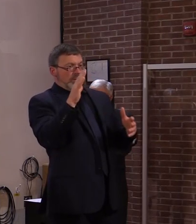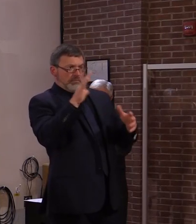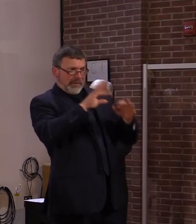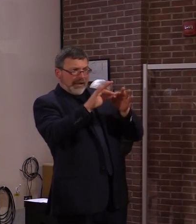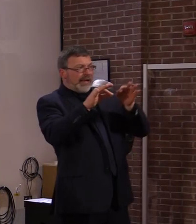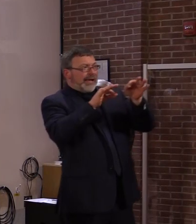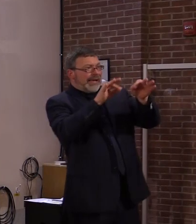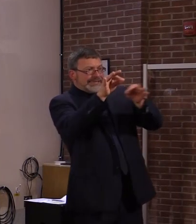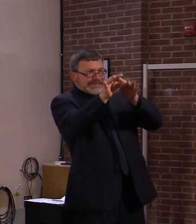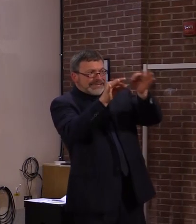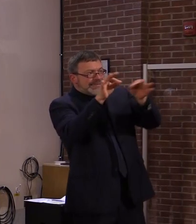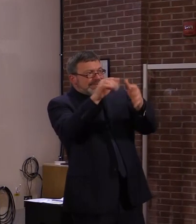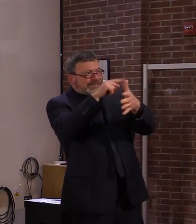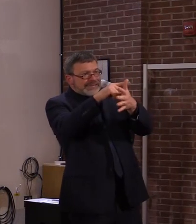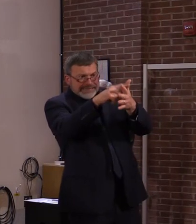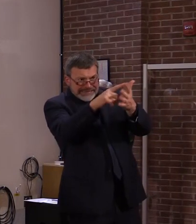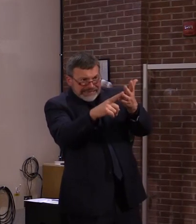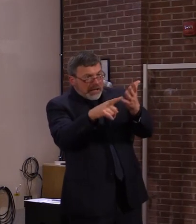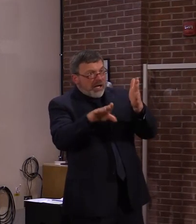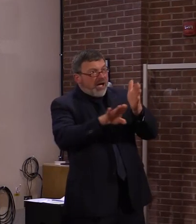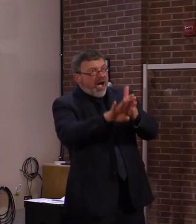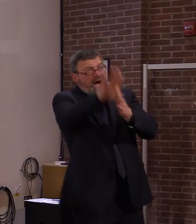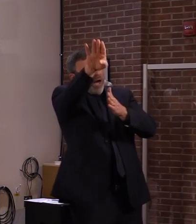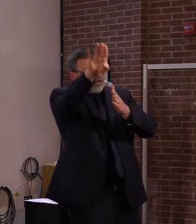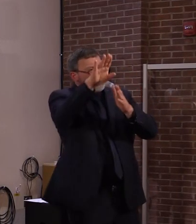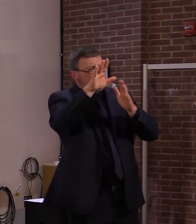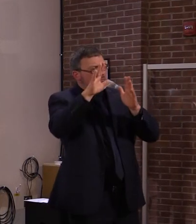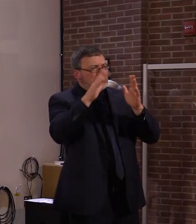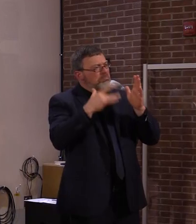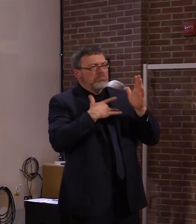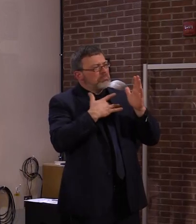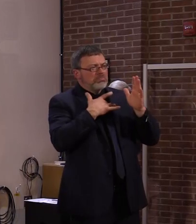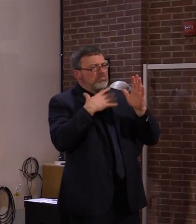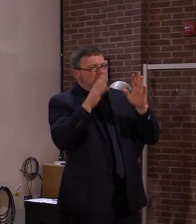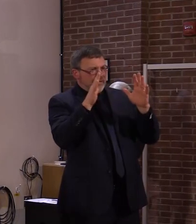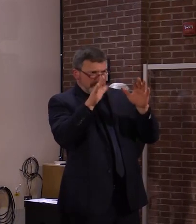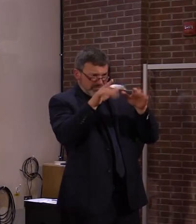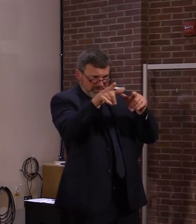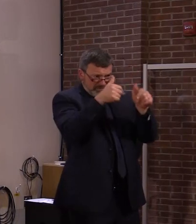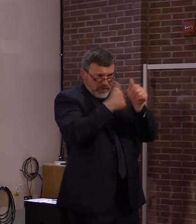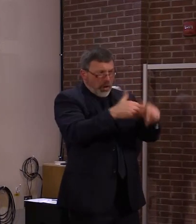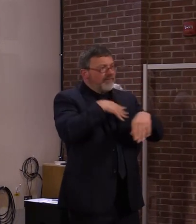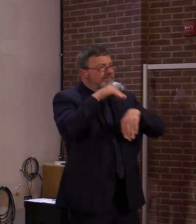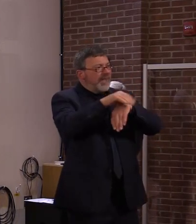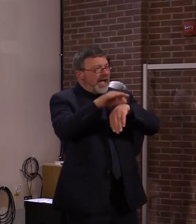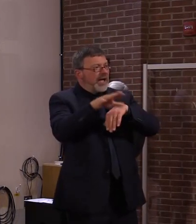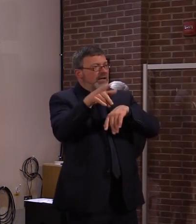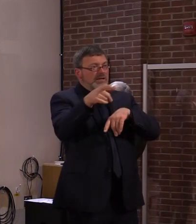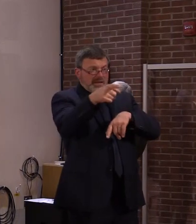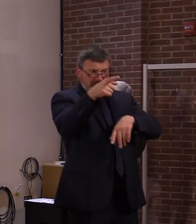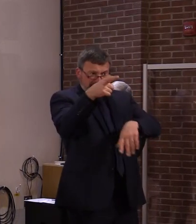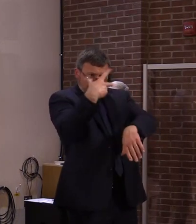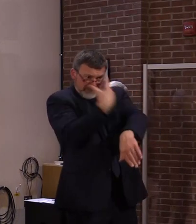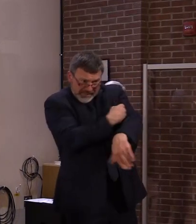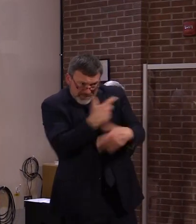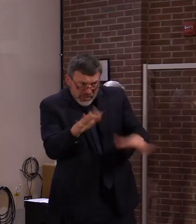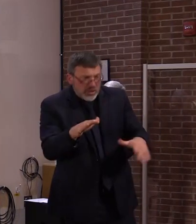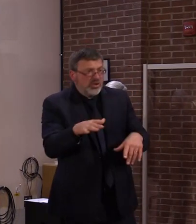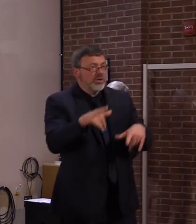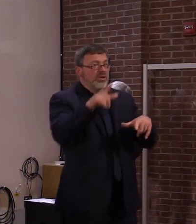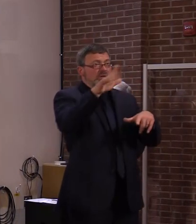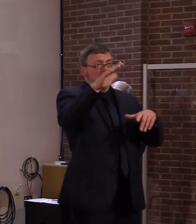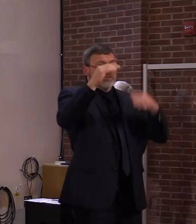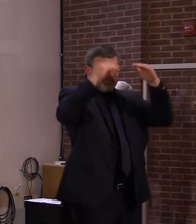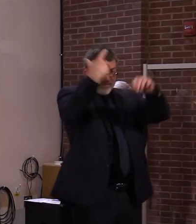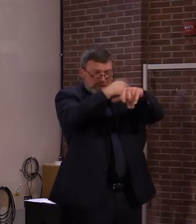their vaccines, they get their boosters, we get kids vaccinated, wear a mask when